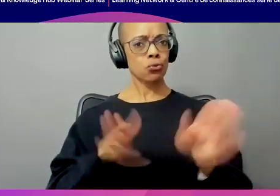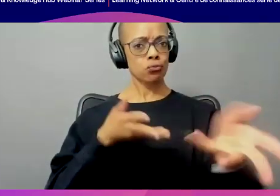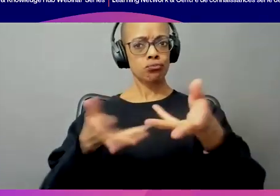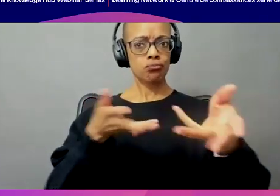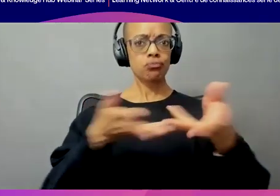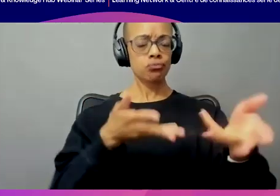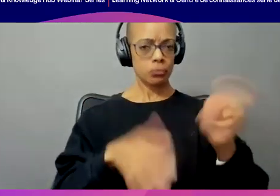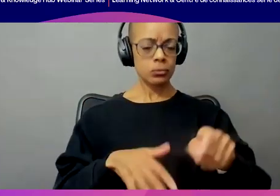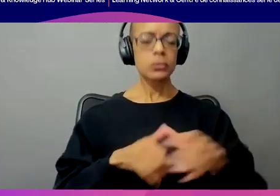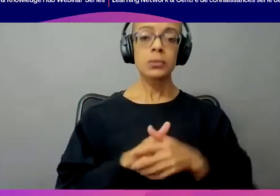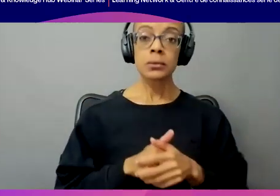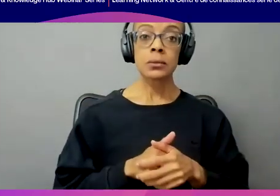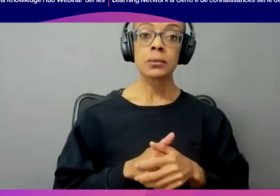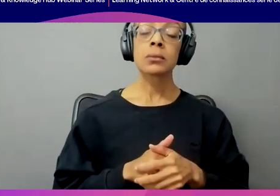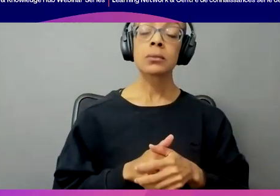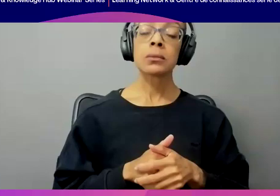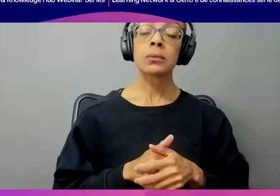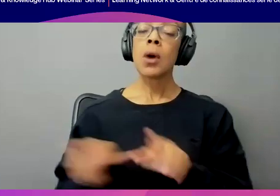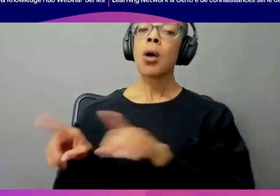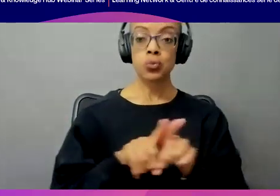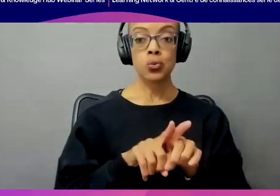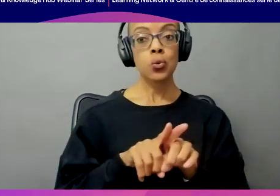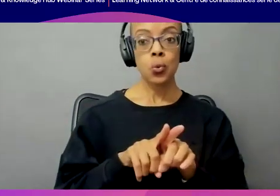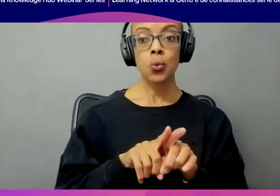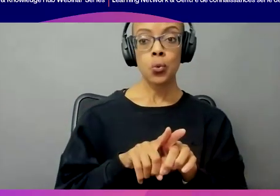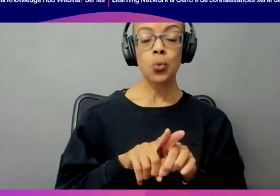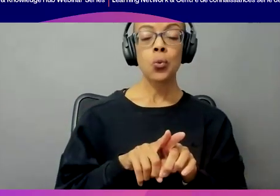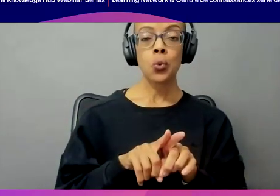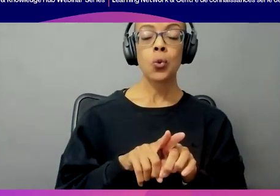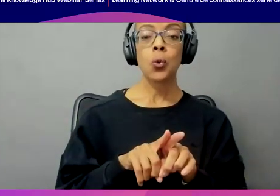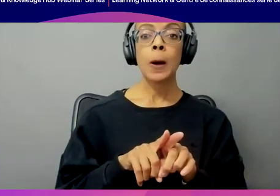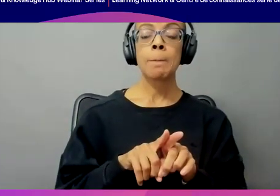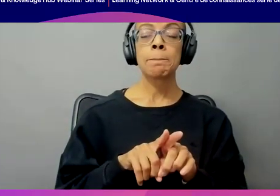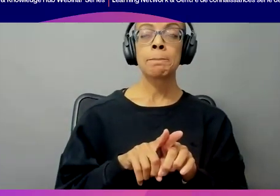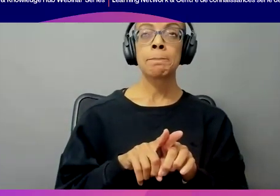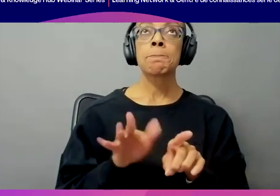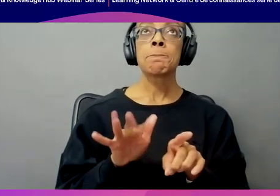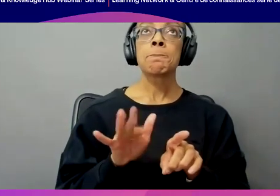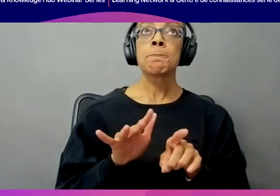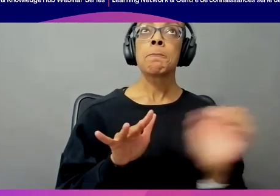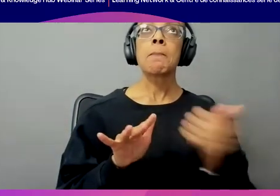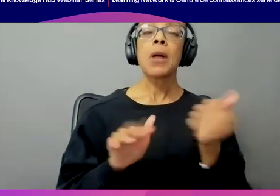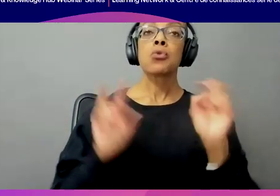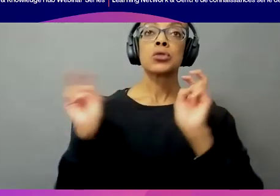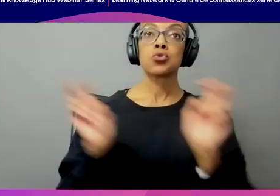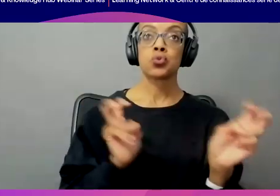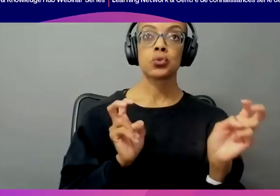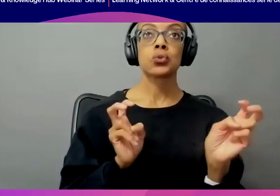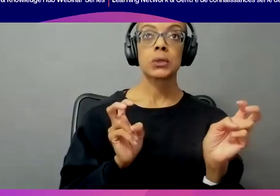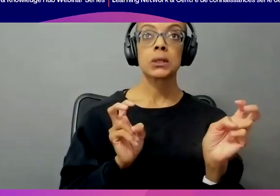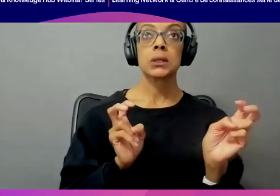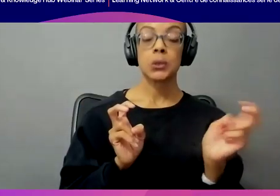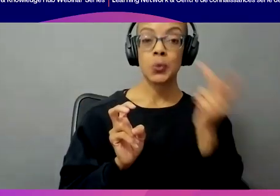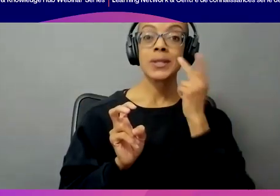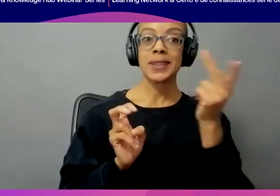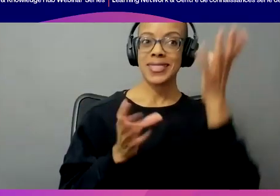communicate. But I do think that some of the bigger things that really were jumping out were around what we actually saw in some of the